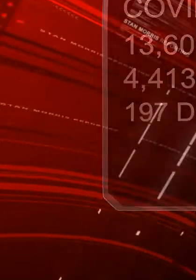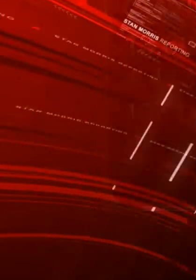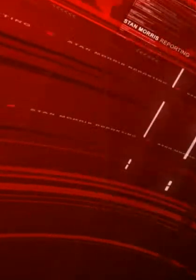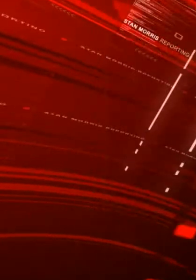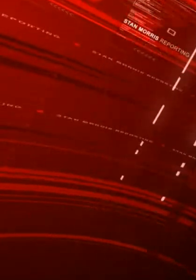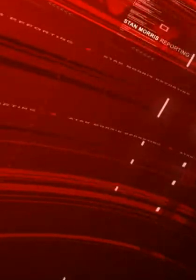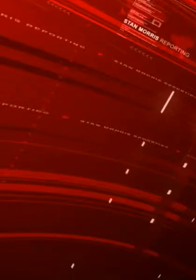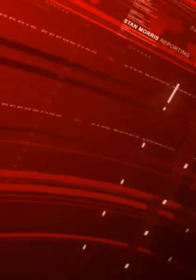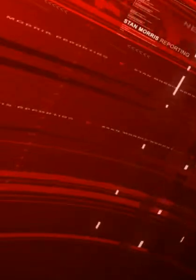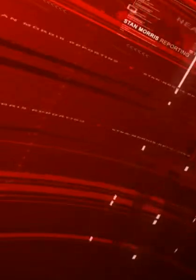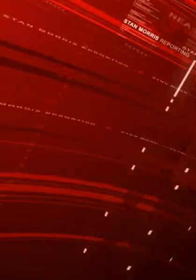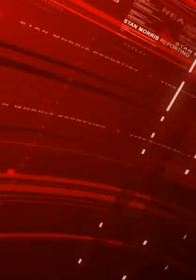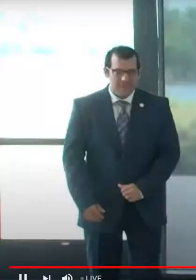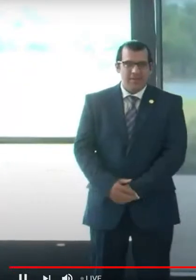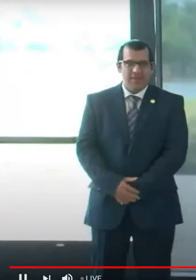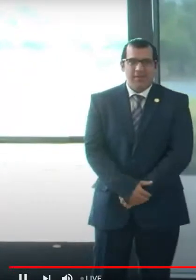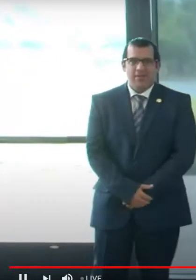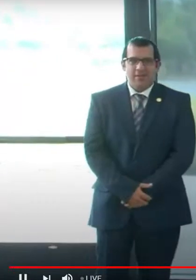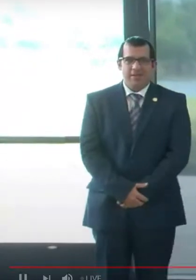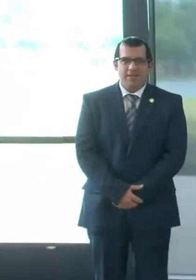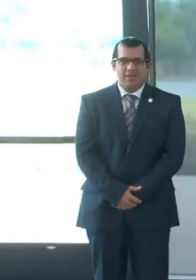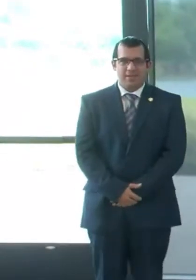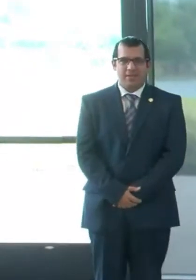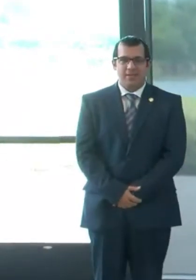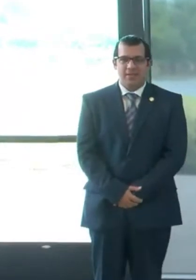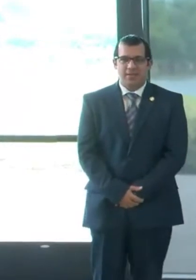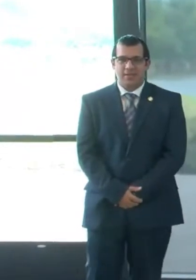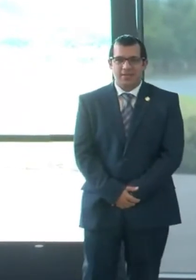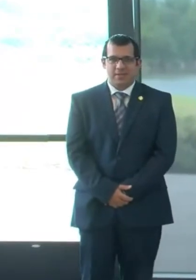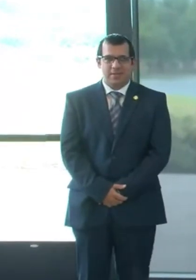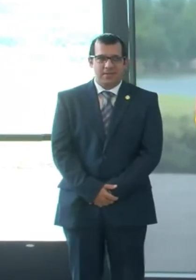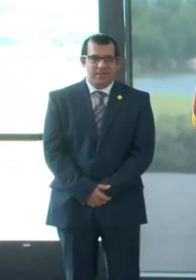as we speak to you right now on NEA Report.